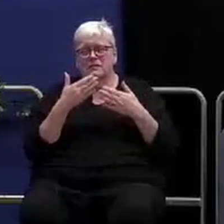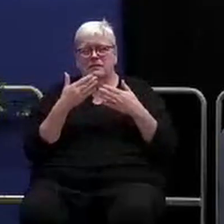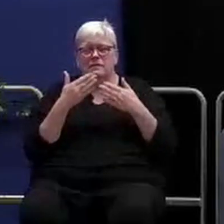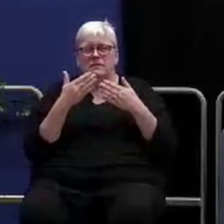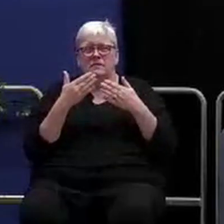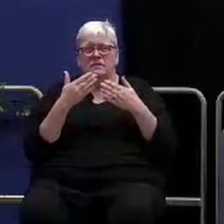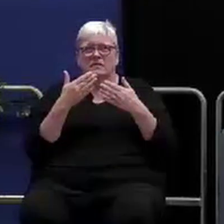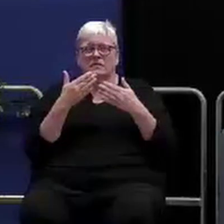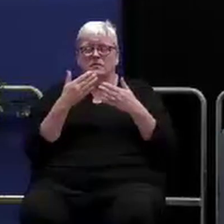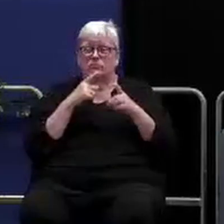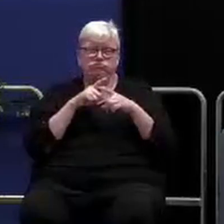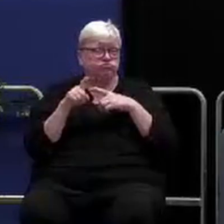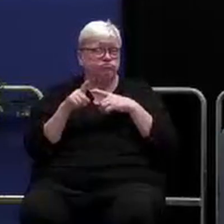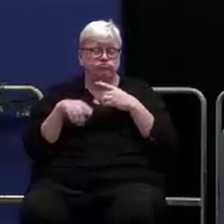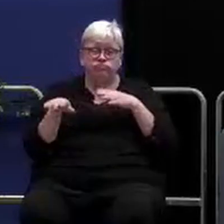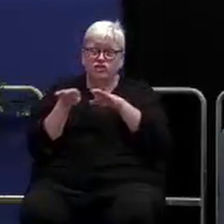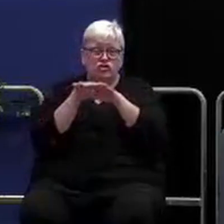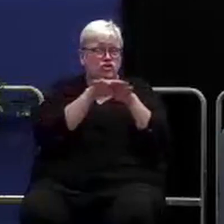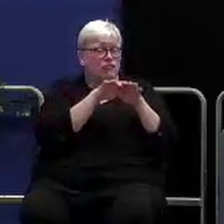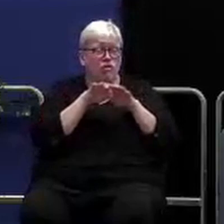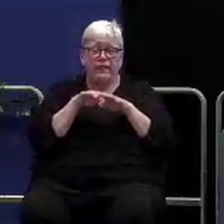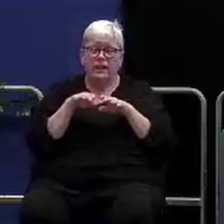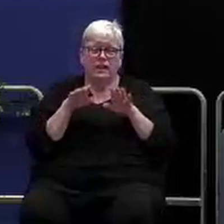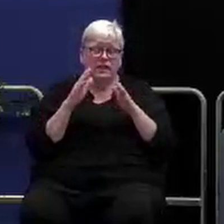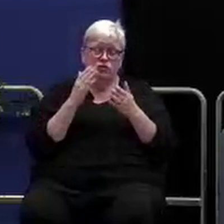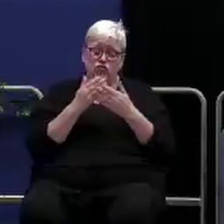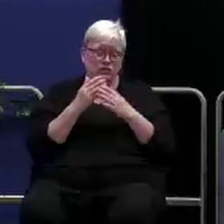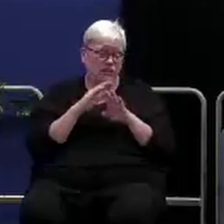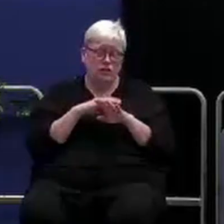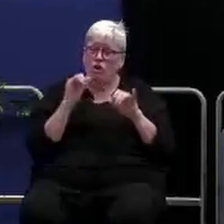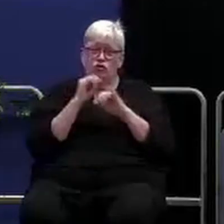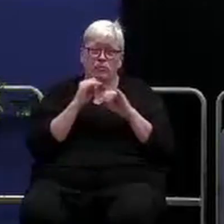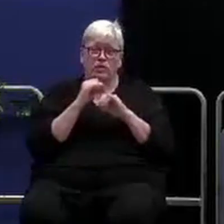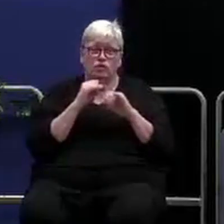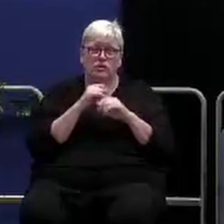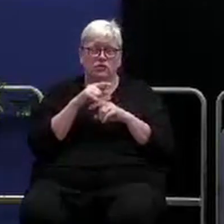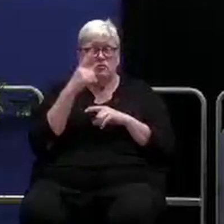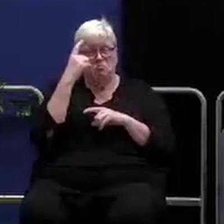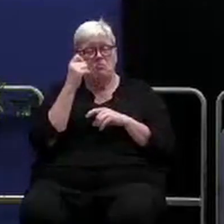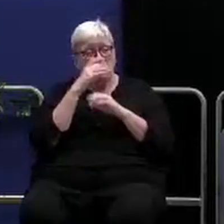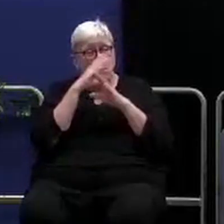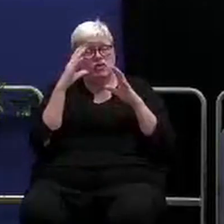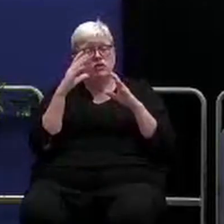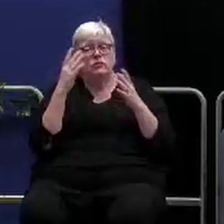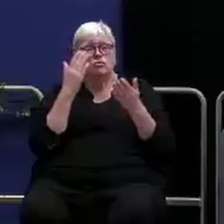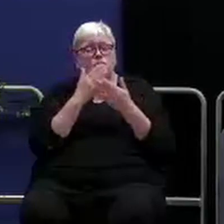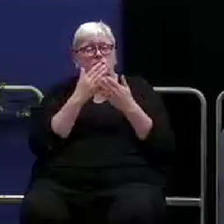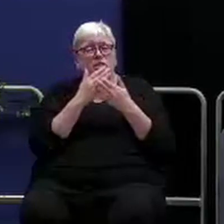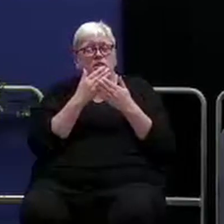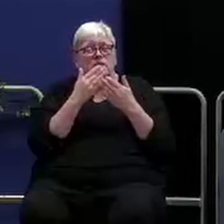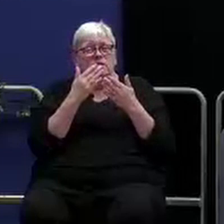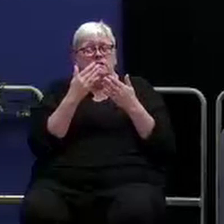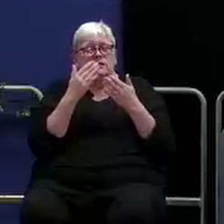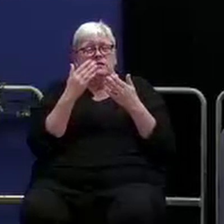But generally, it wasn't as traumatic as perhaps you would imagine. I think that there was enough